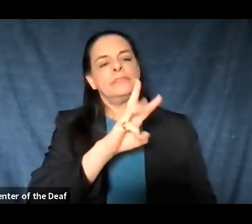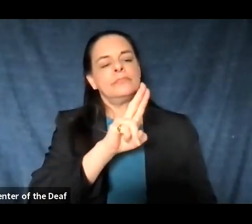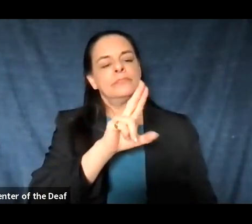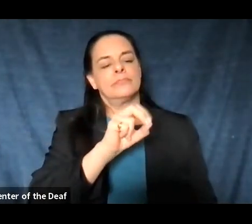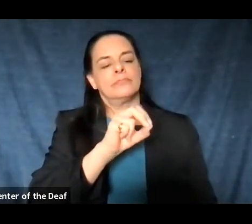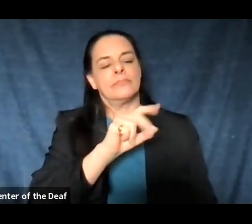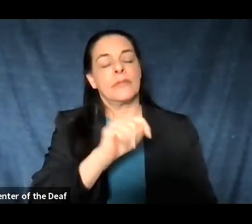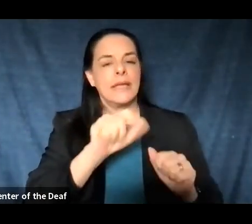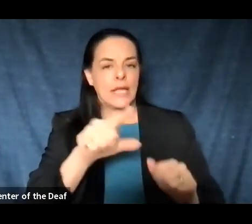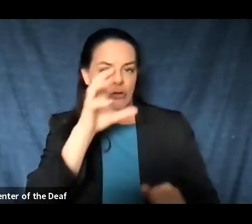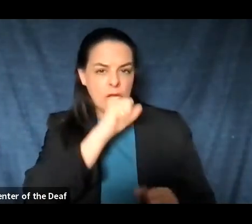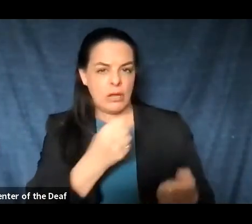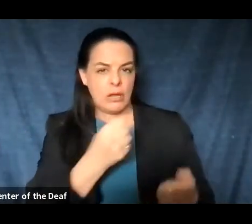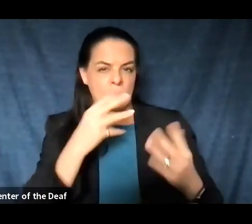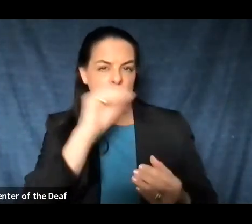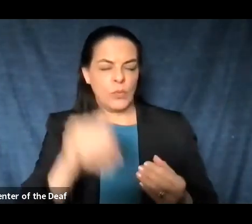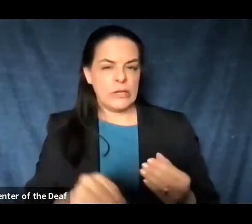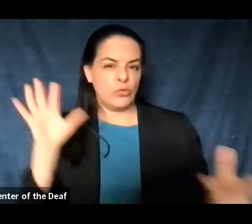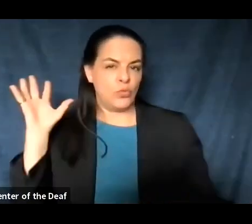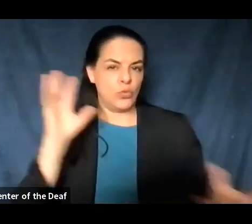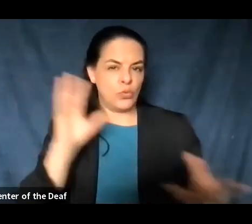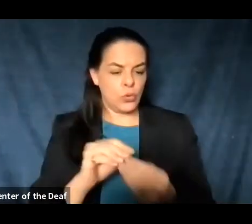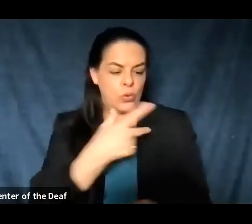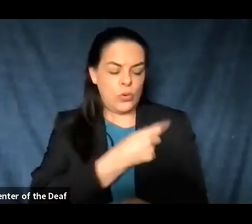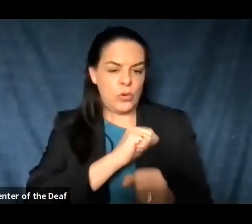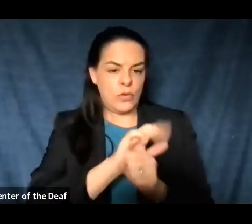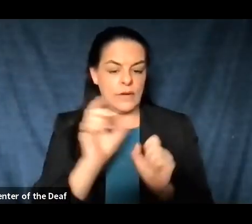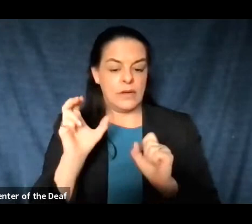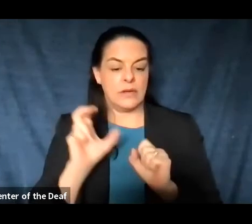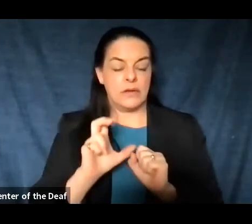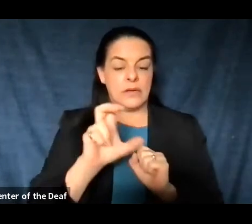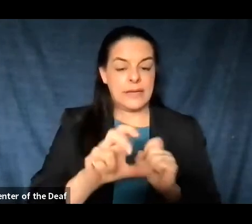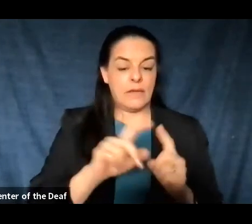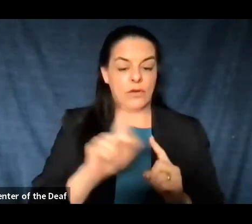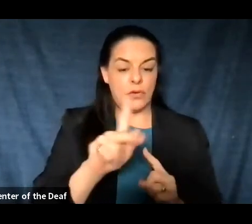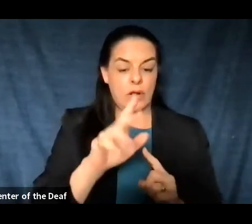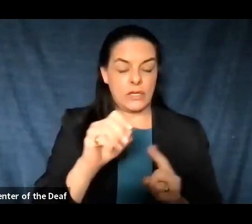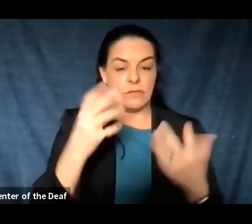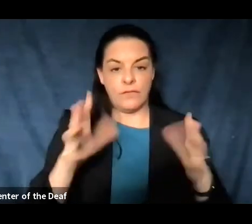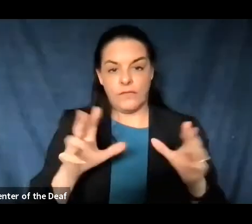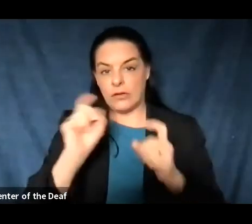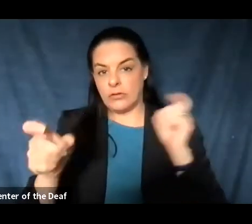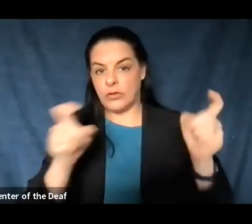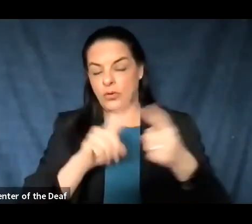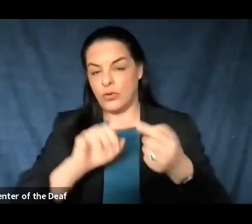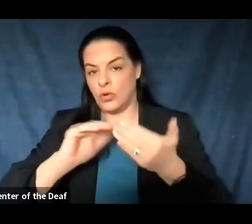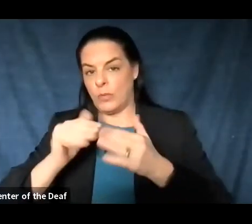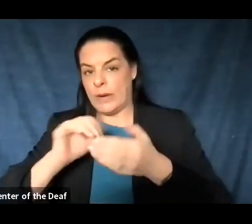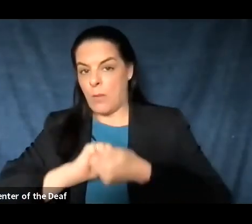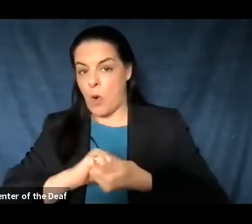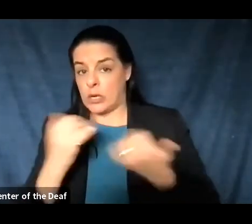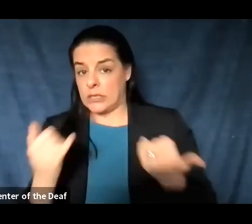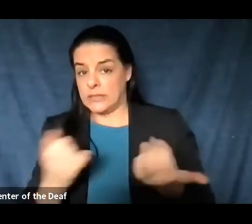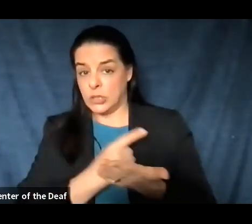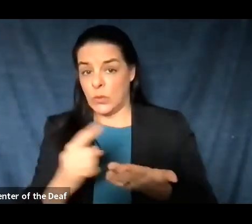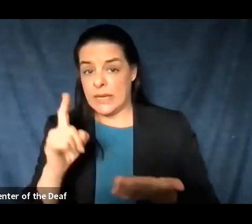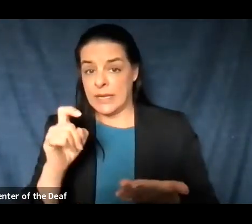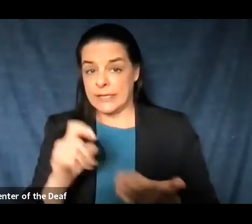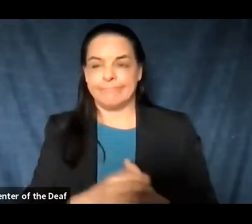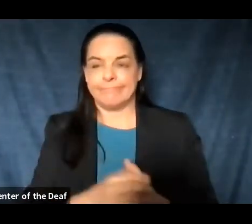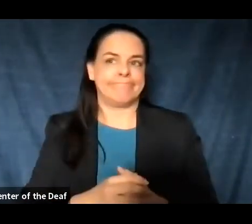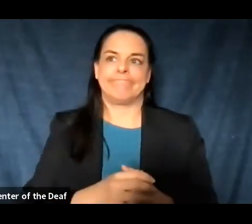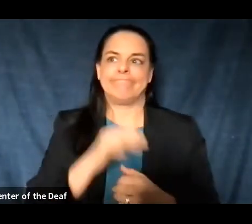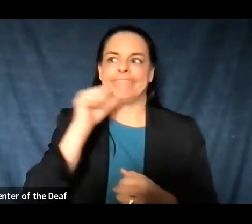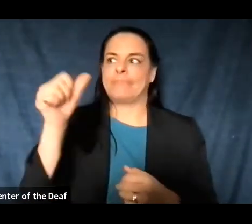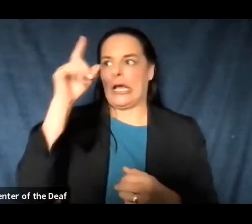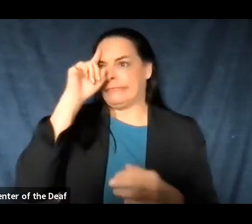percentage of the total vaccine doses allocated to Knox County were distributed to community partners this week? Not off the top of my